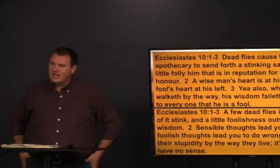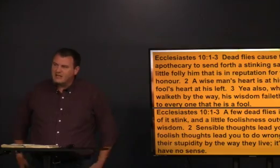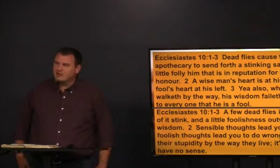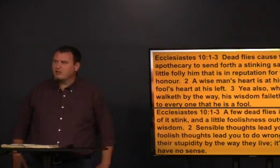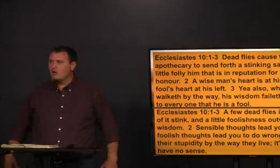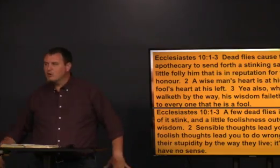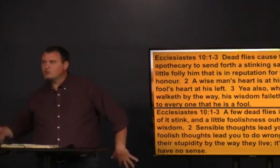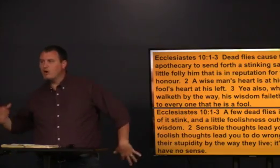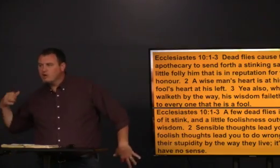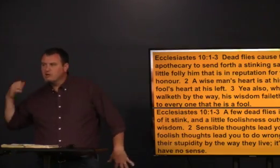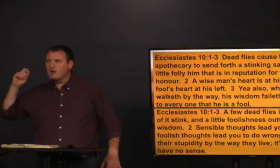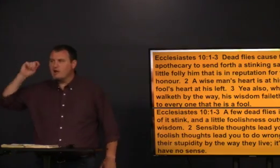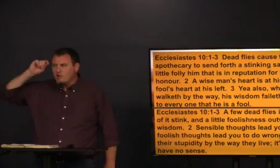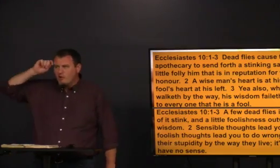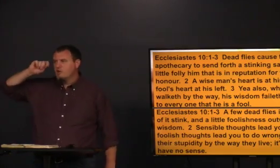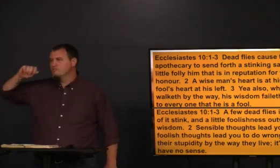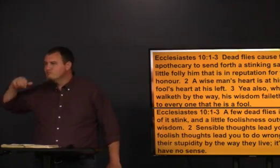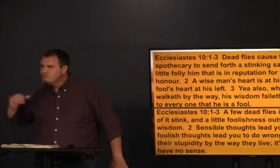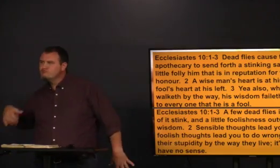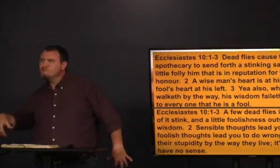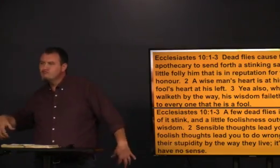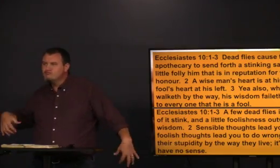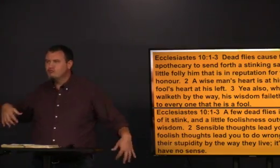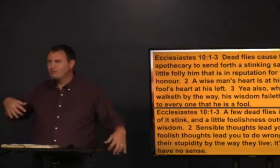saggy clothes, walking down.